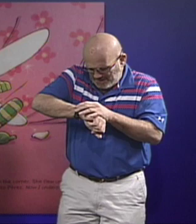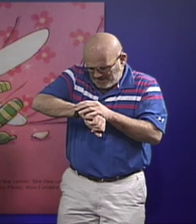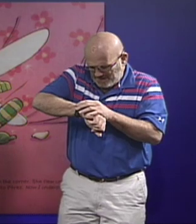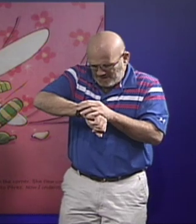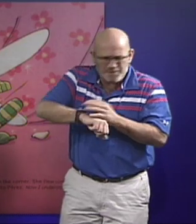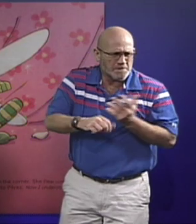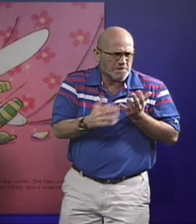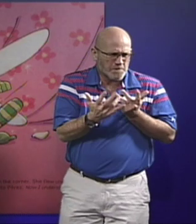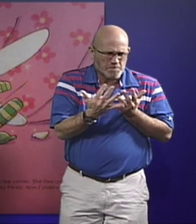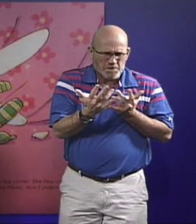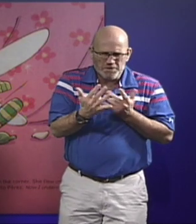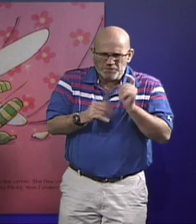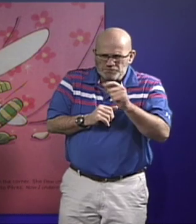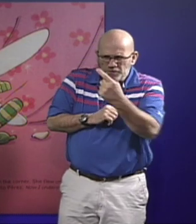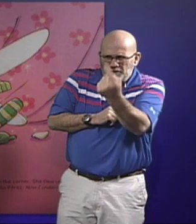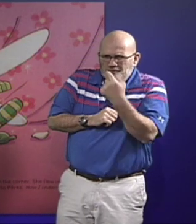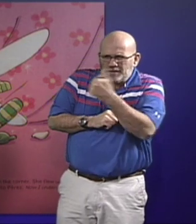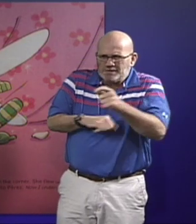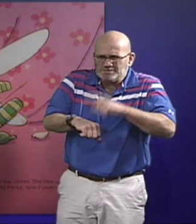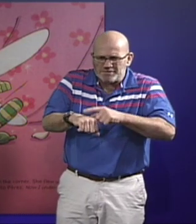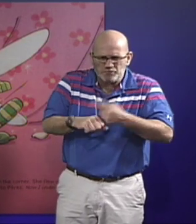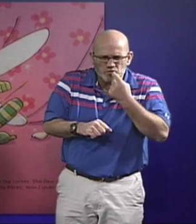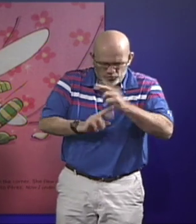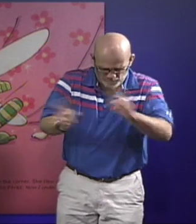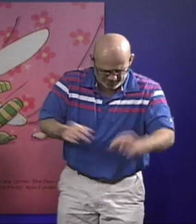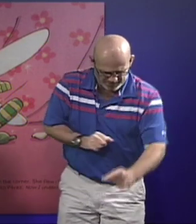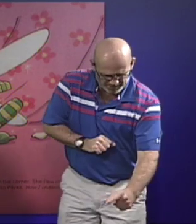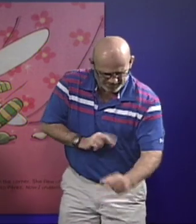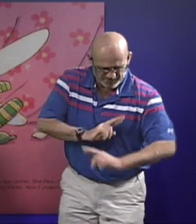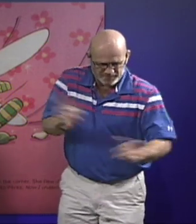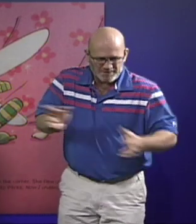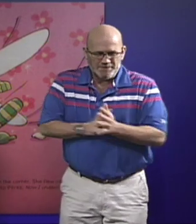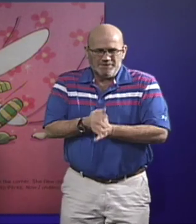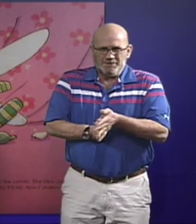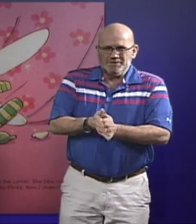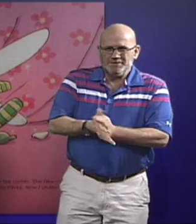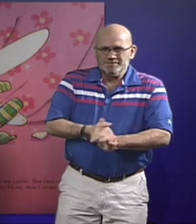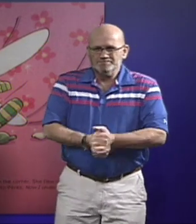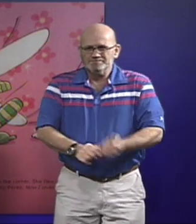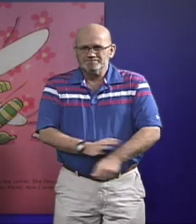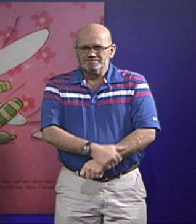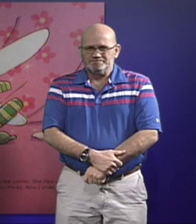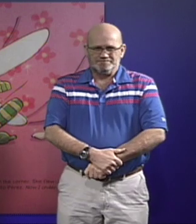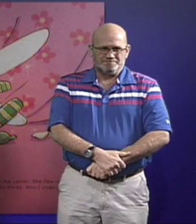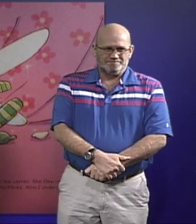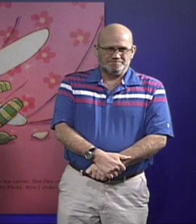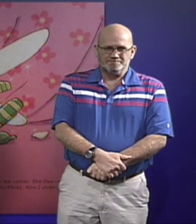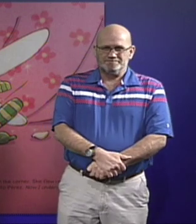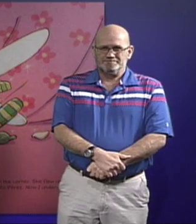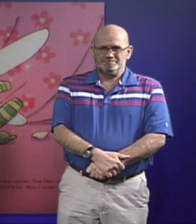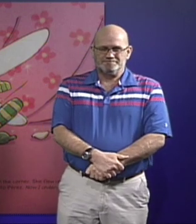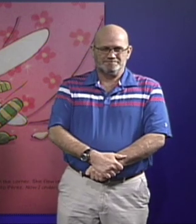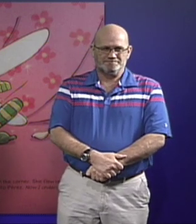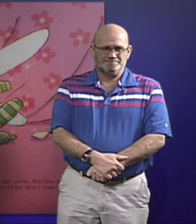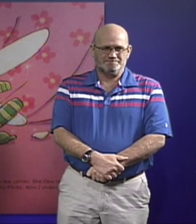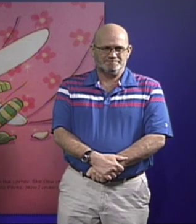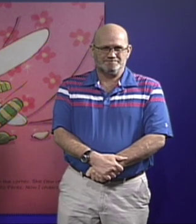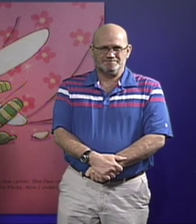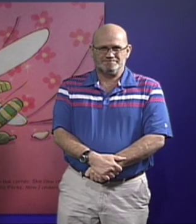She flew under the pillow and sat down to wait for Ratoncito Perez. Now I understand, thought